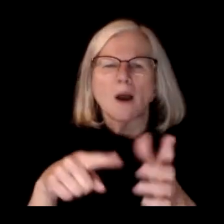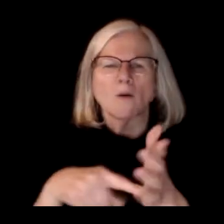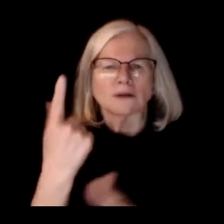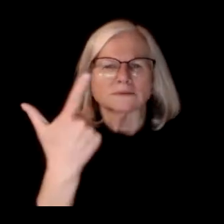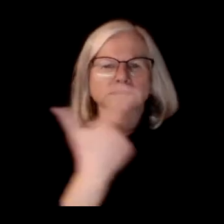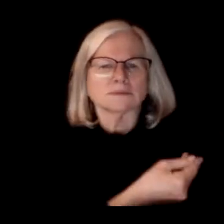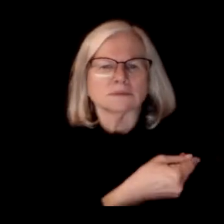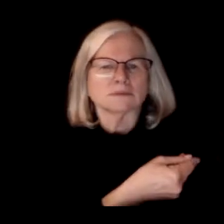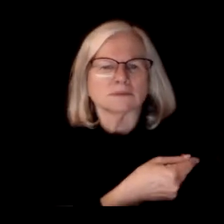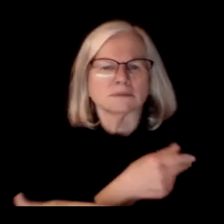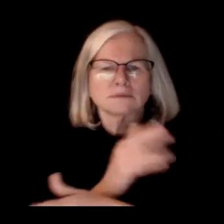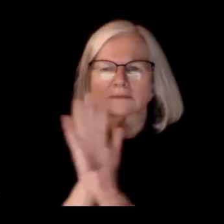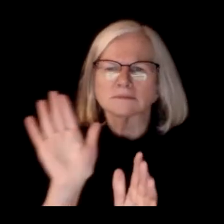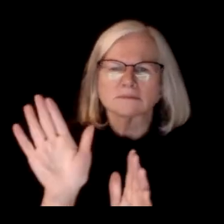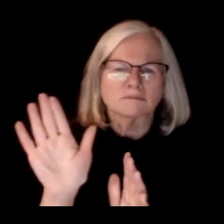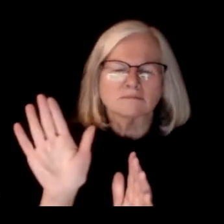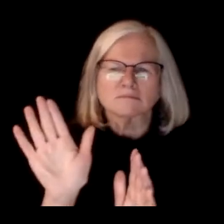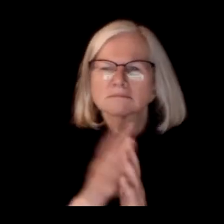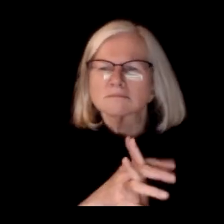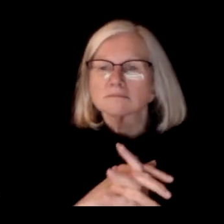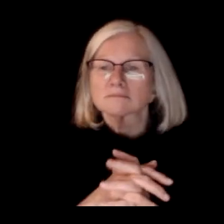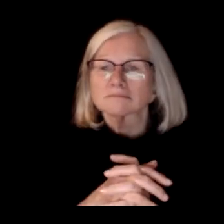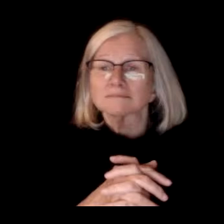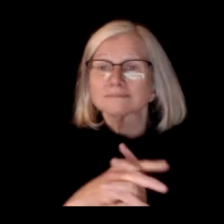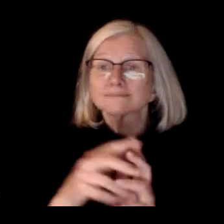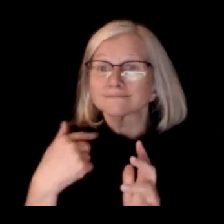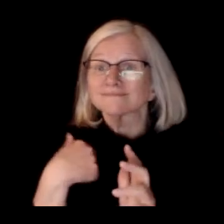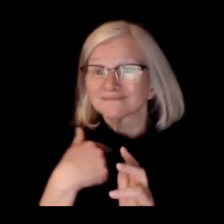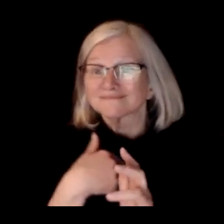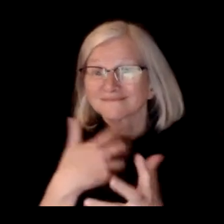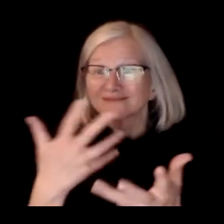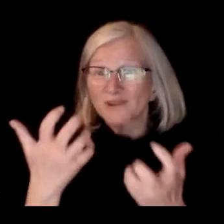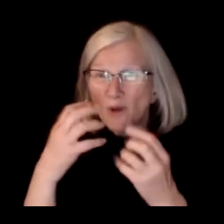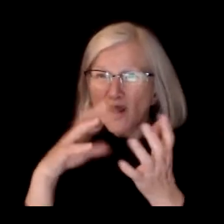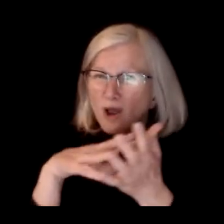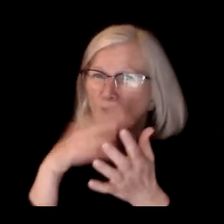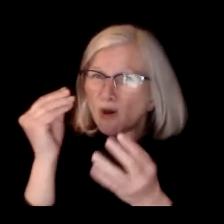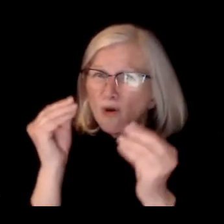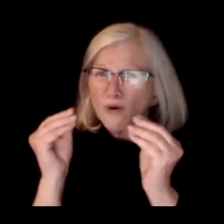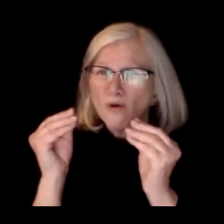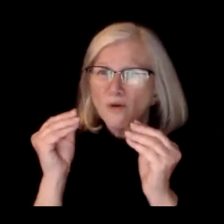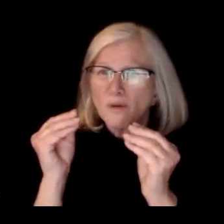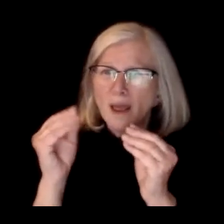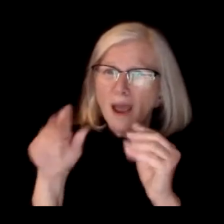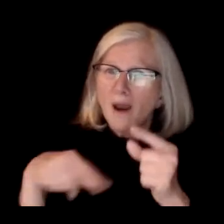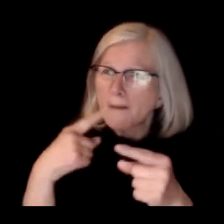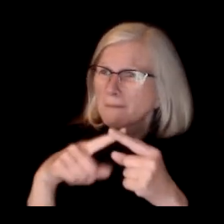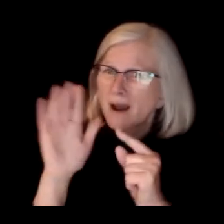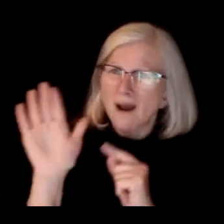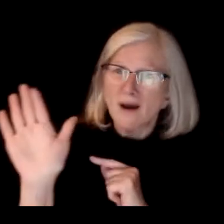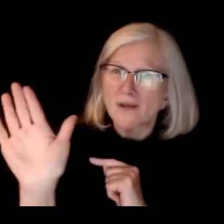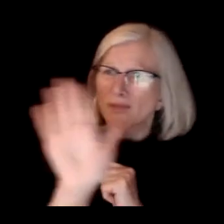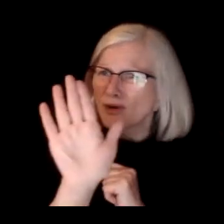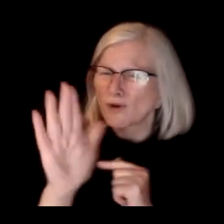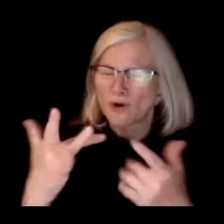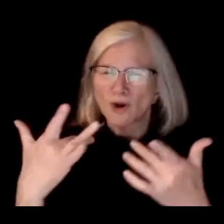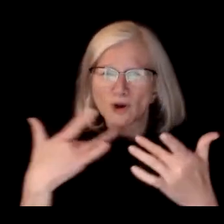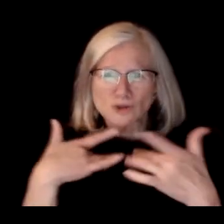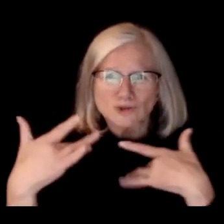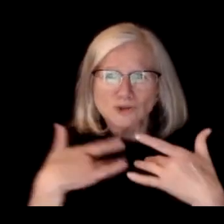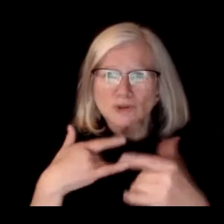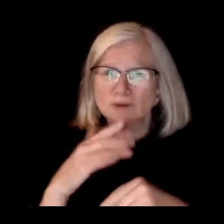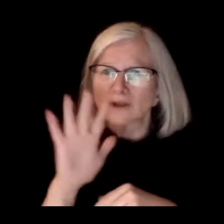interested in learning about what those barriers are or what those concerns are, and we're learning a lot